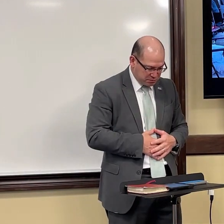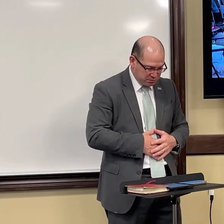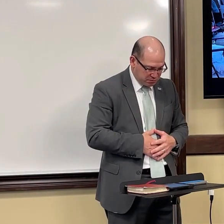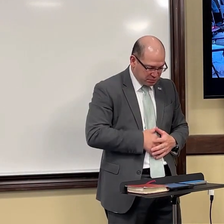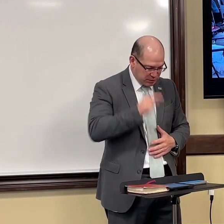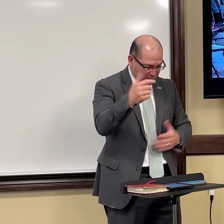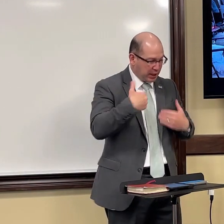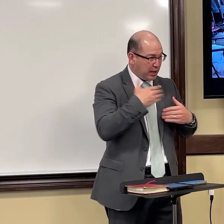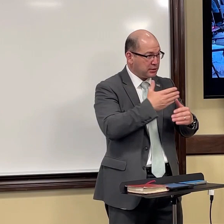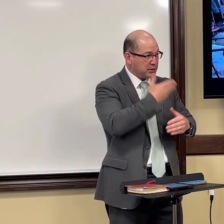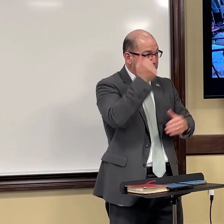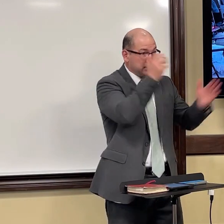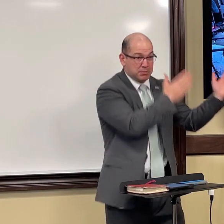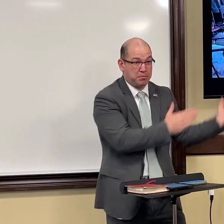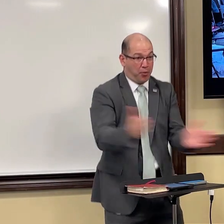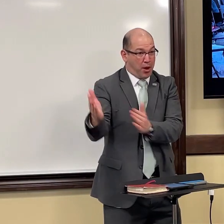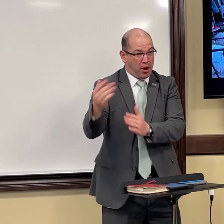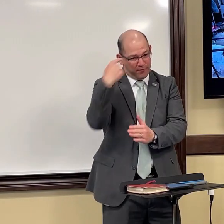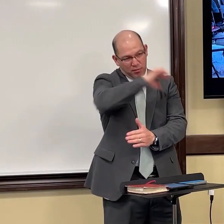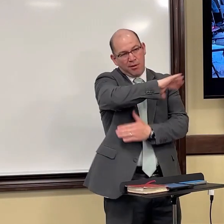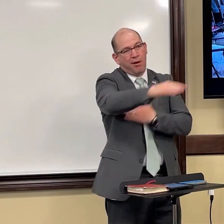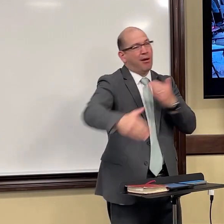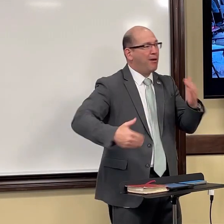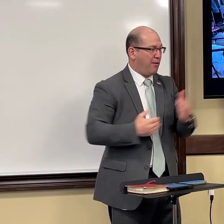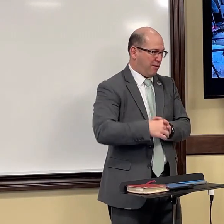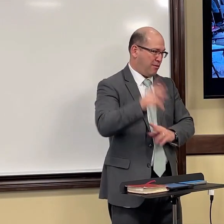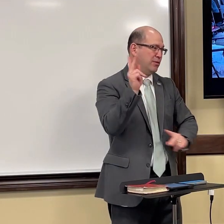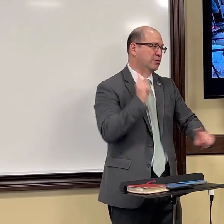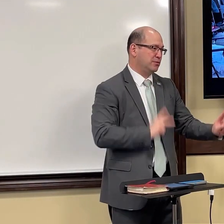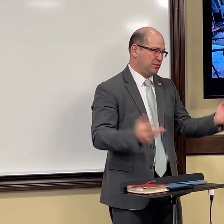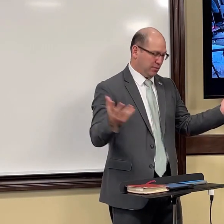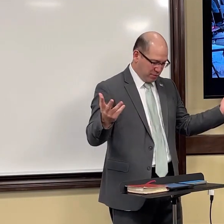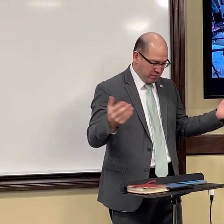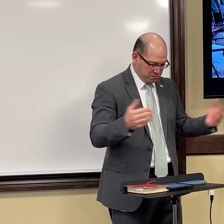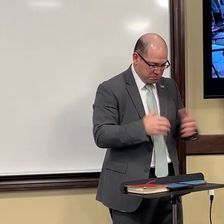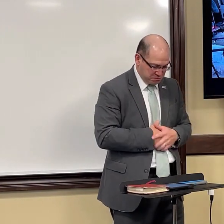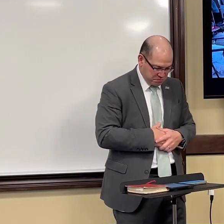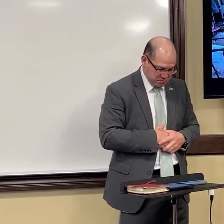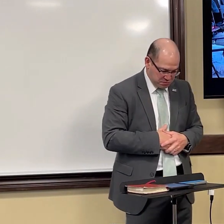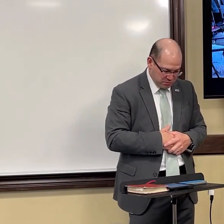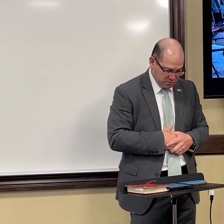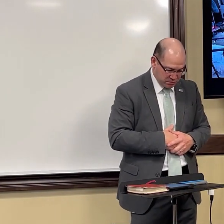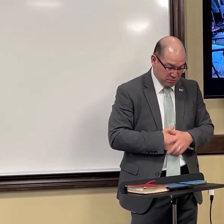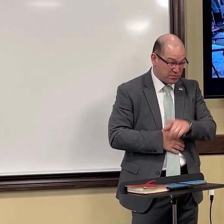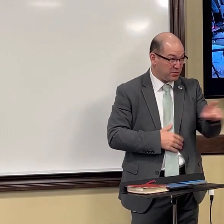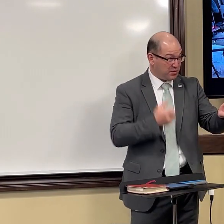And He loves all people, and He has a plan for all of us.